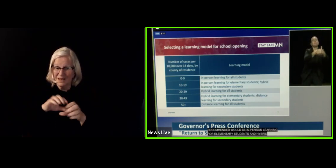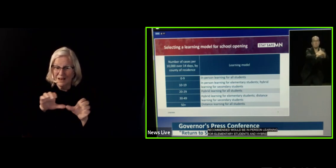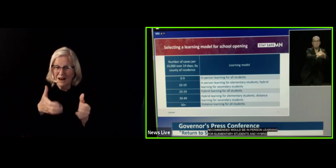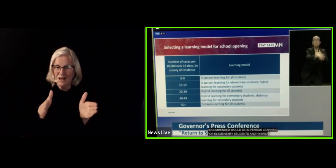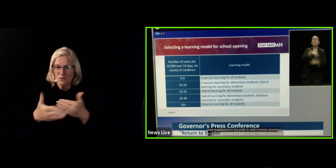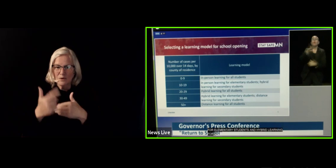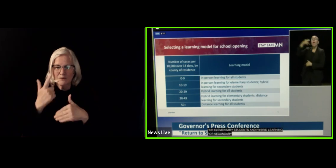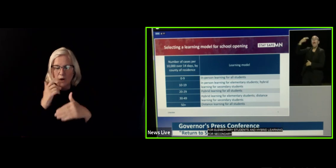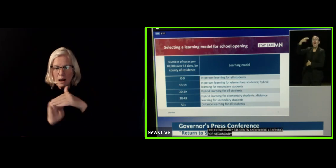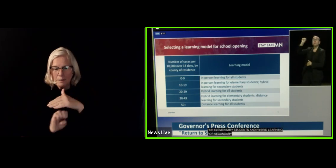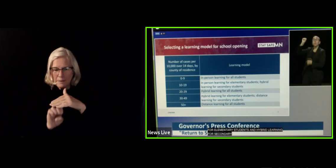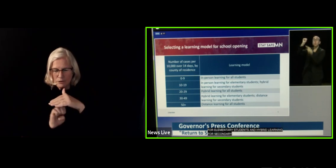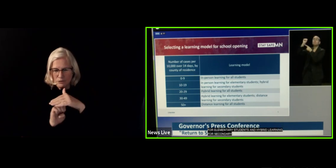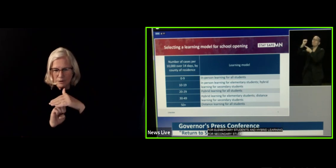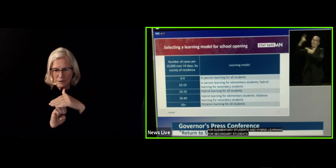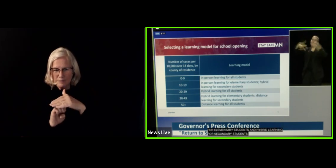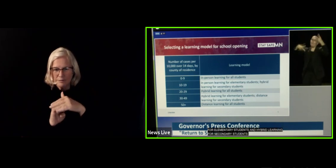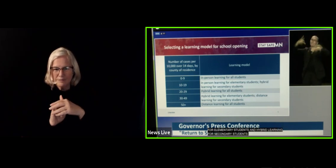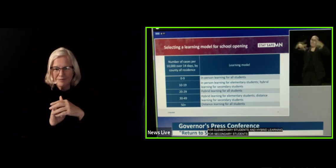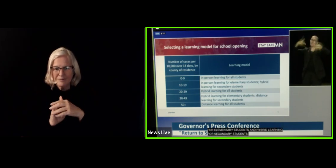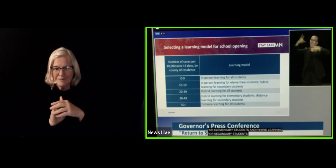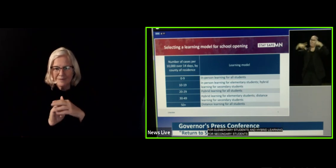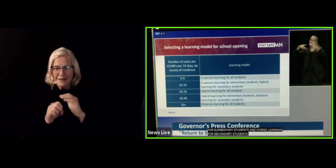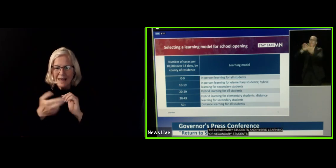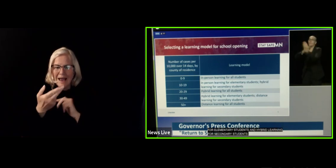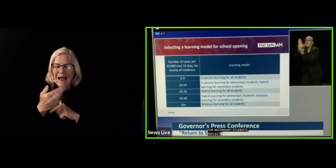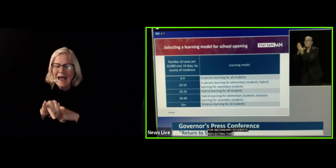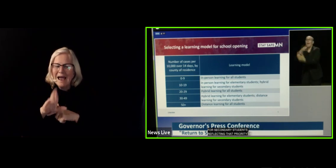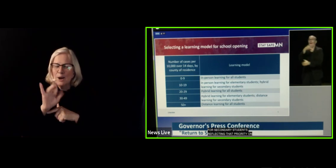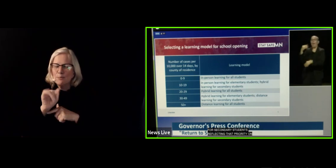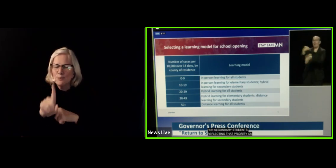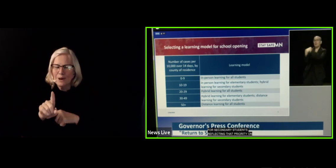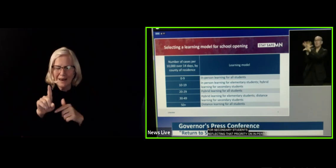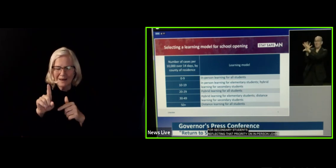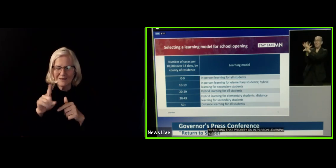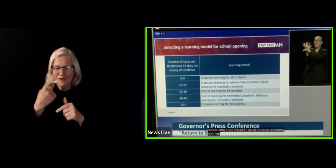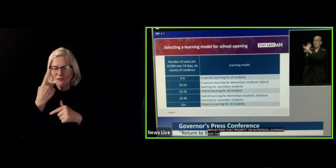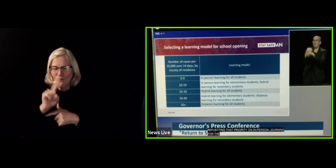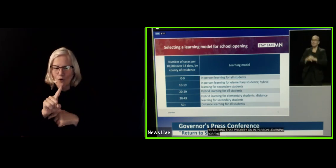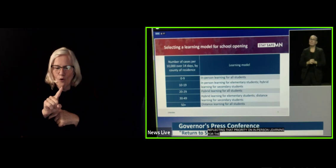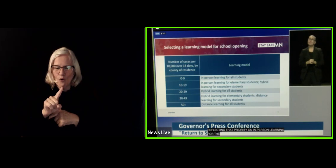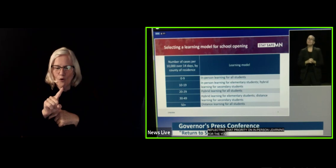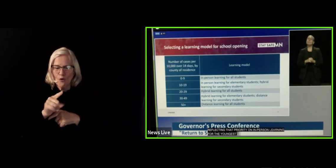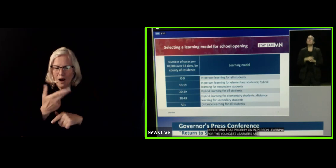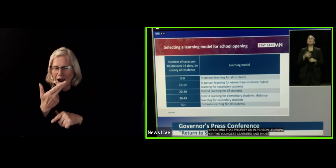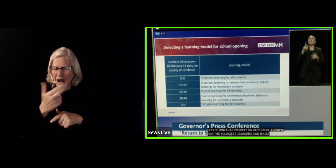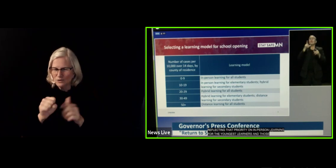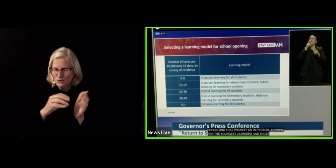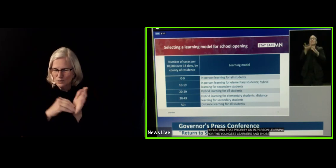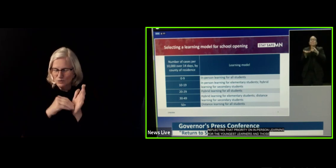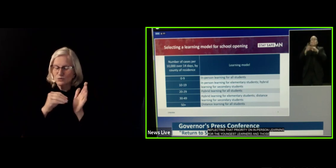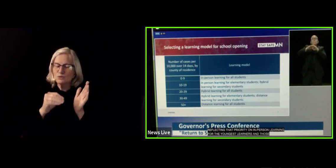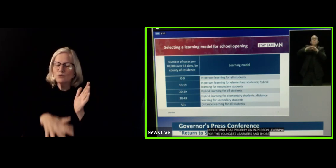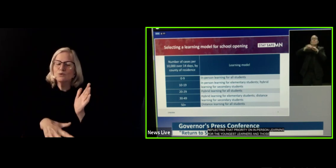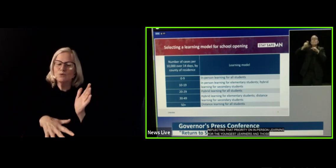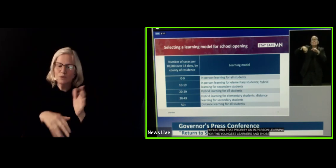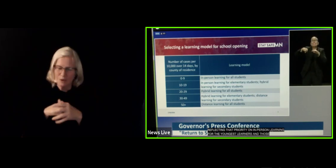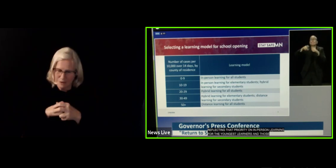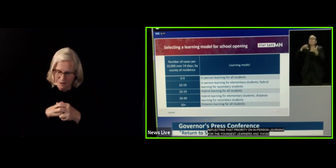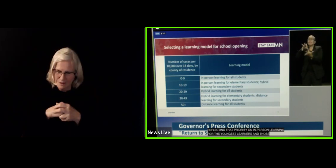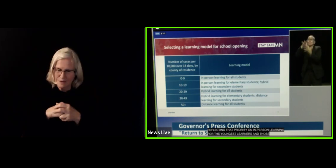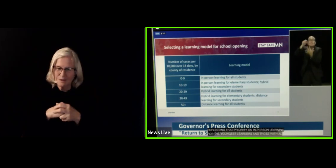that priority on in-person learning for the youngest learners and those with additional particular needs for in-person